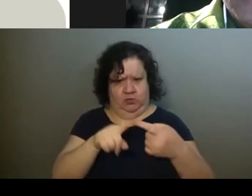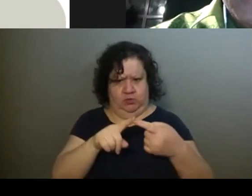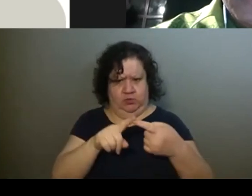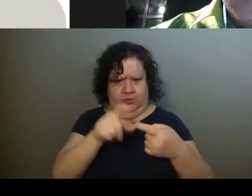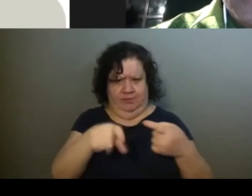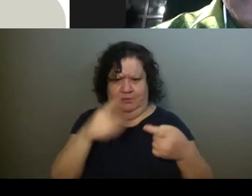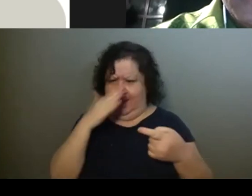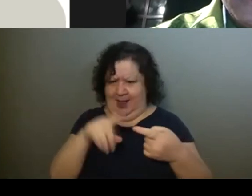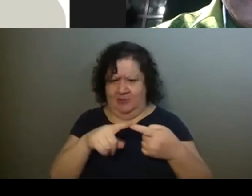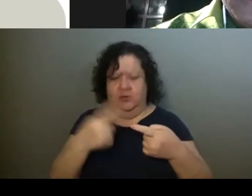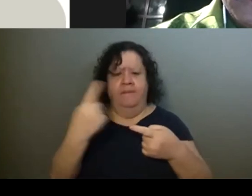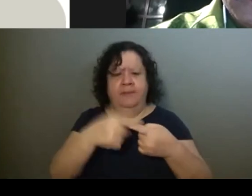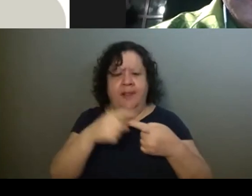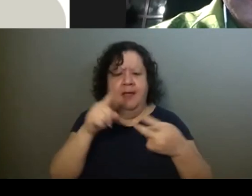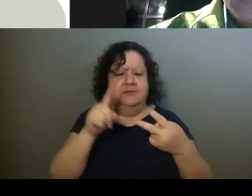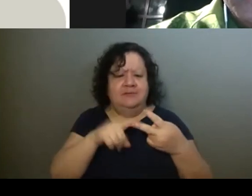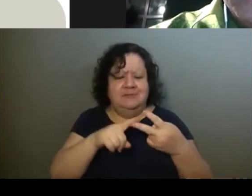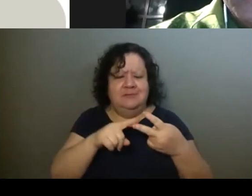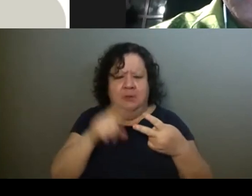on two to three things here.